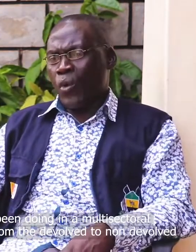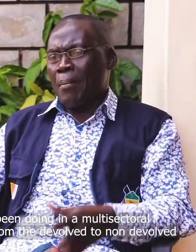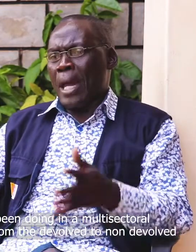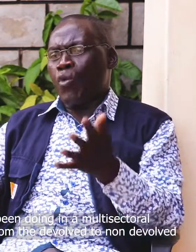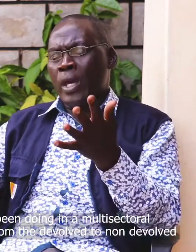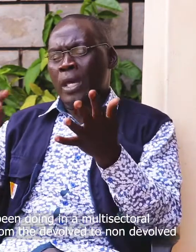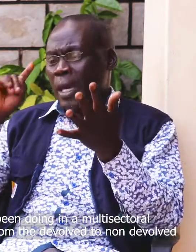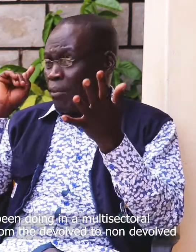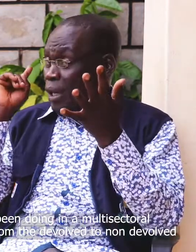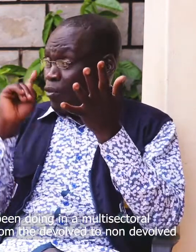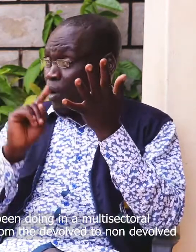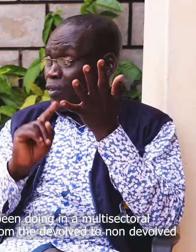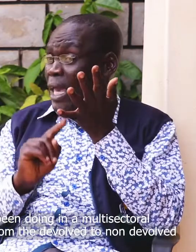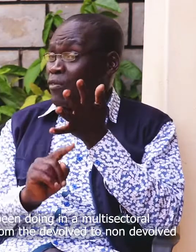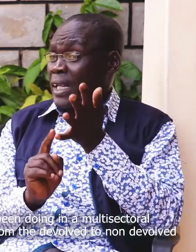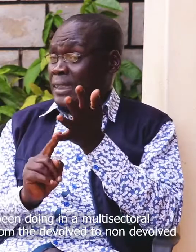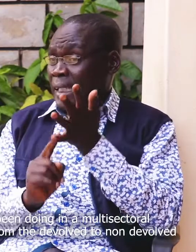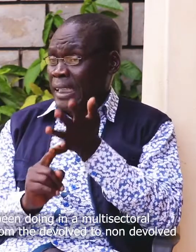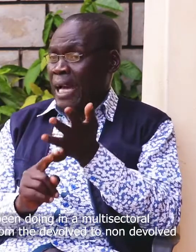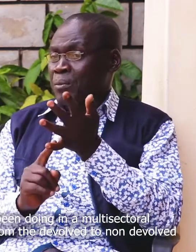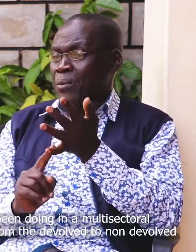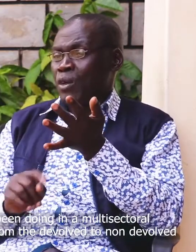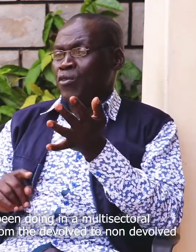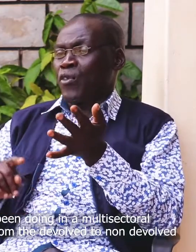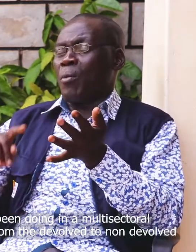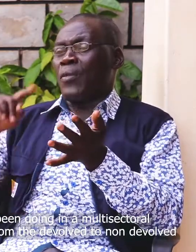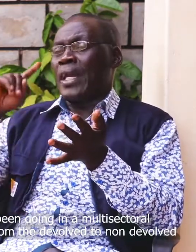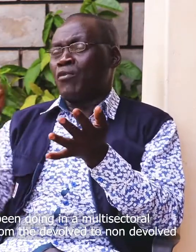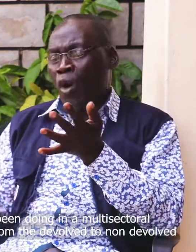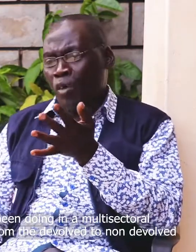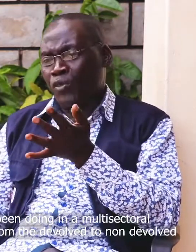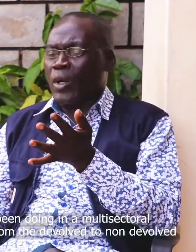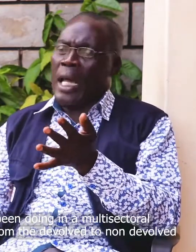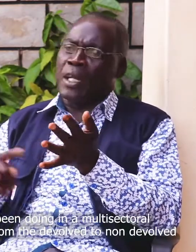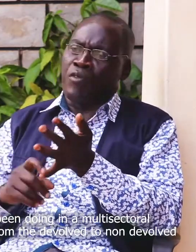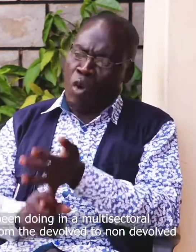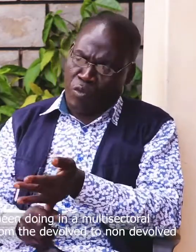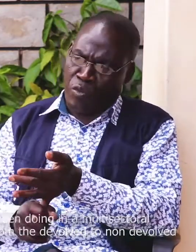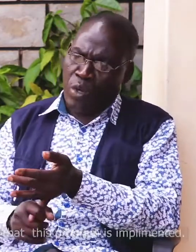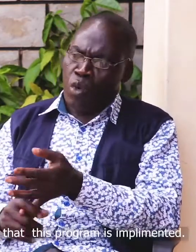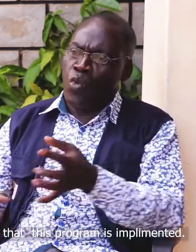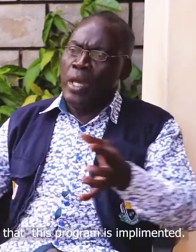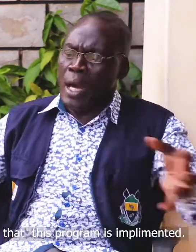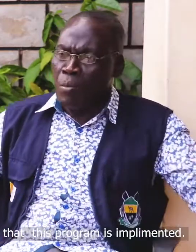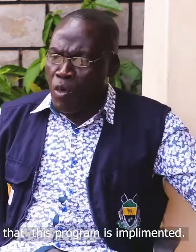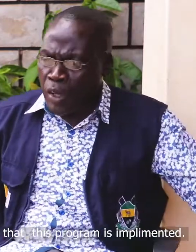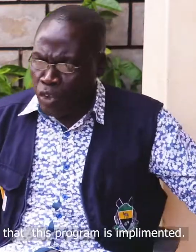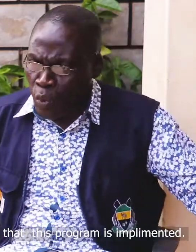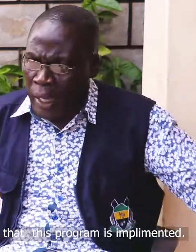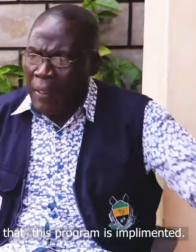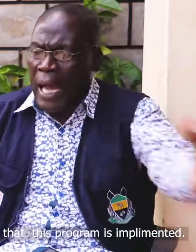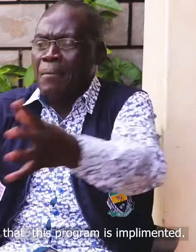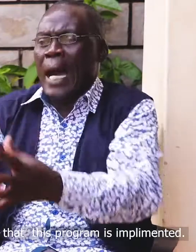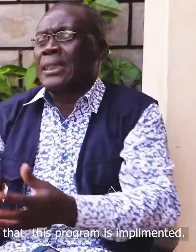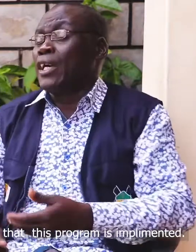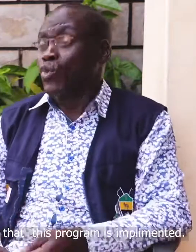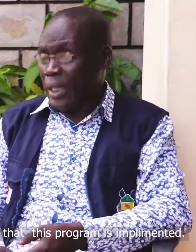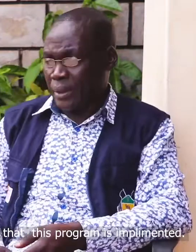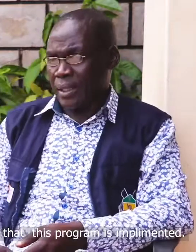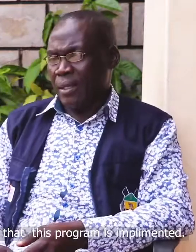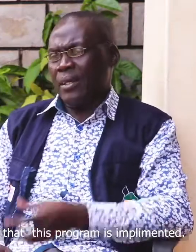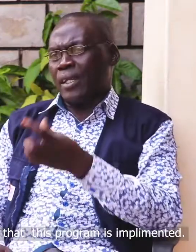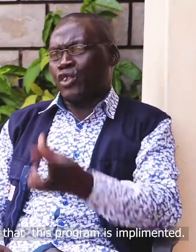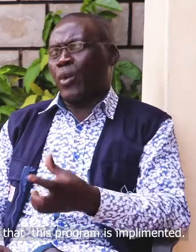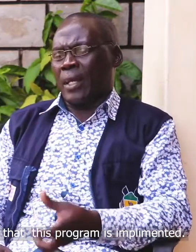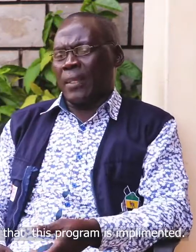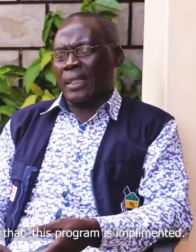nature, whereby we involve every sector, from the devolved to non-devolved. We are moving together as a